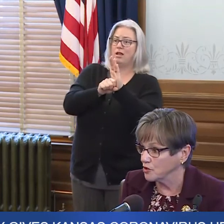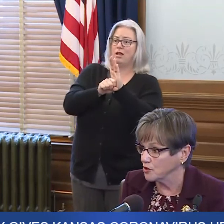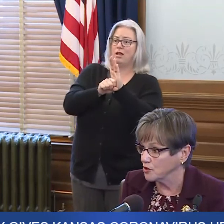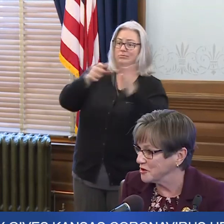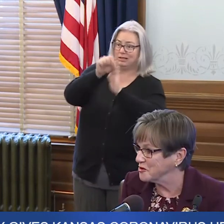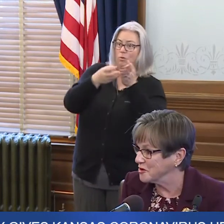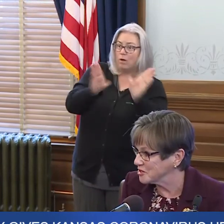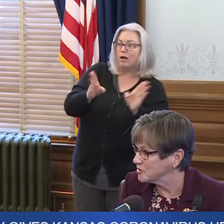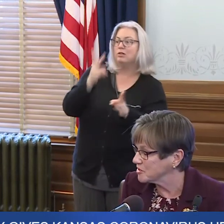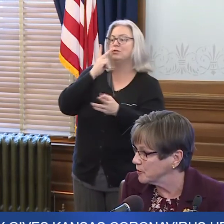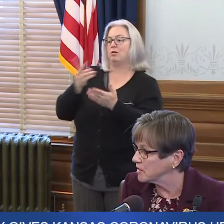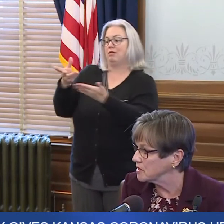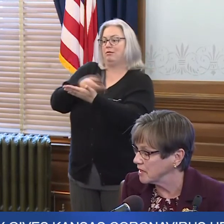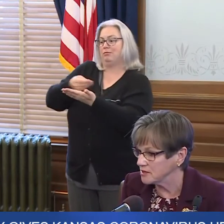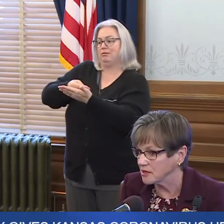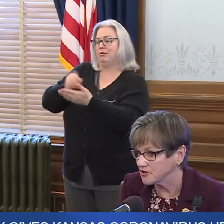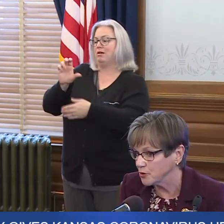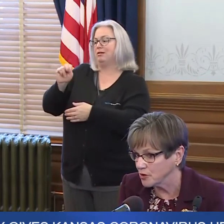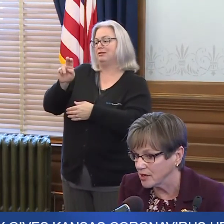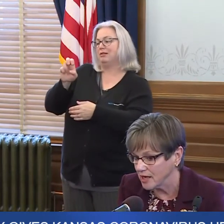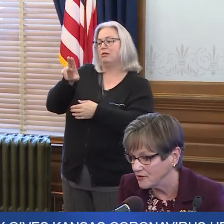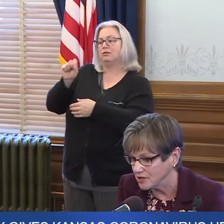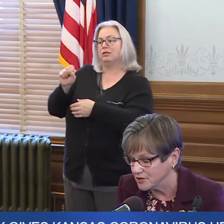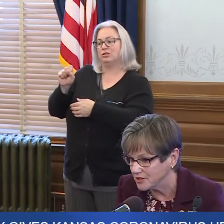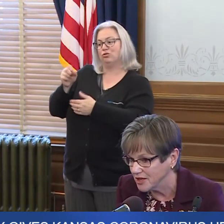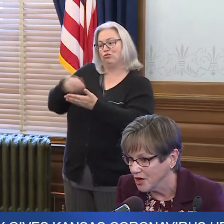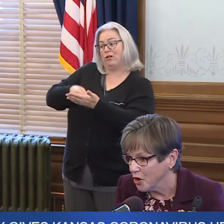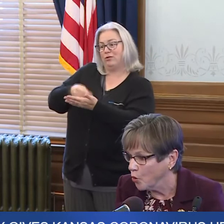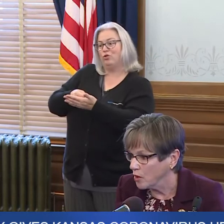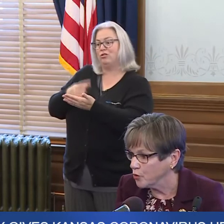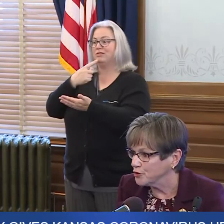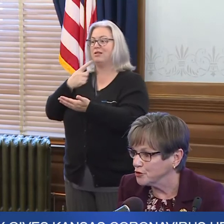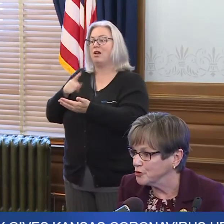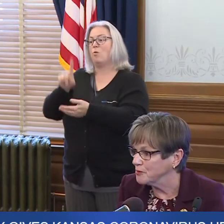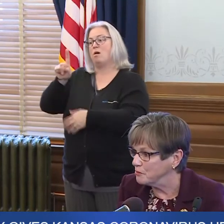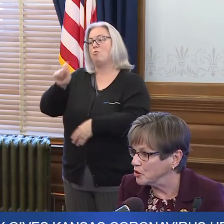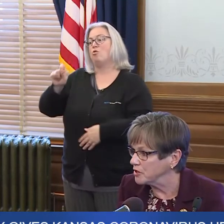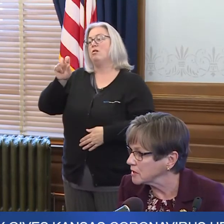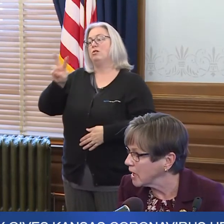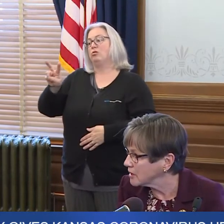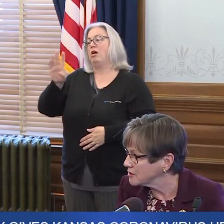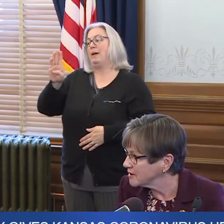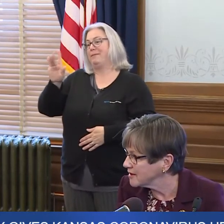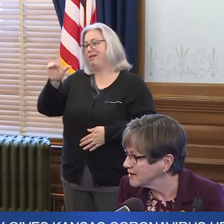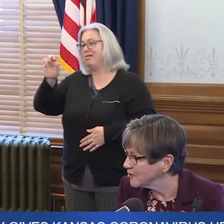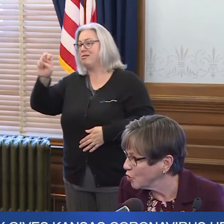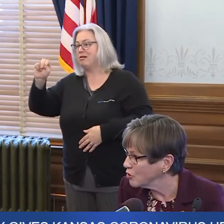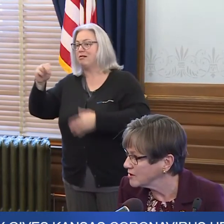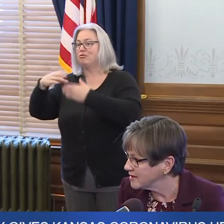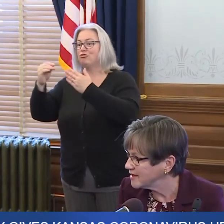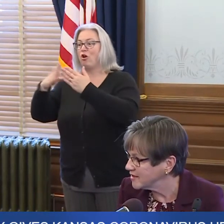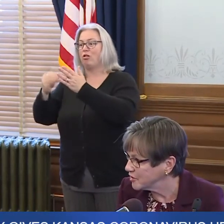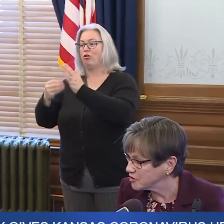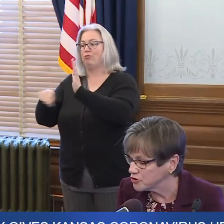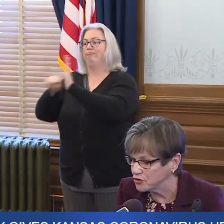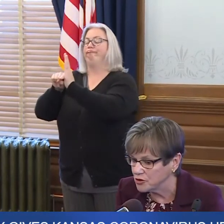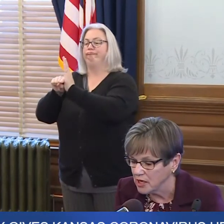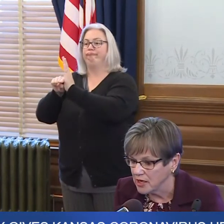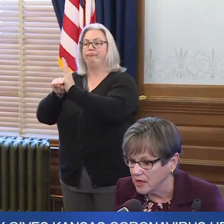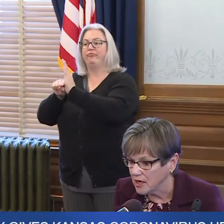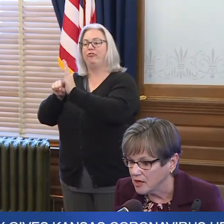the consensus revenue estimates come in and tell us that we're going to have at least a $1.2 billion hole in the